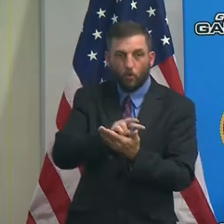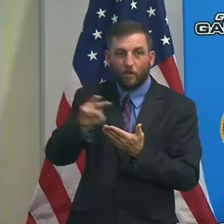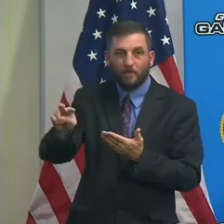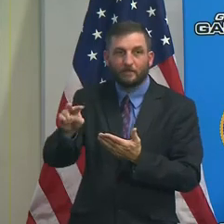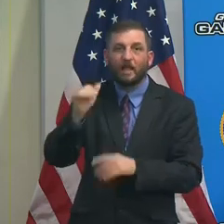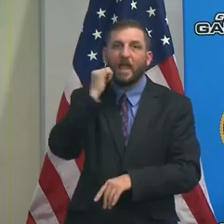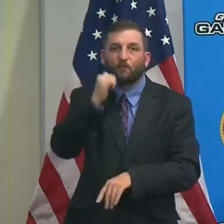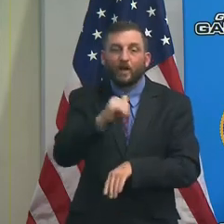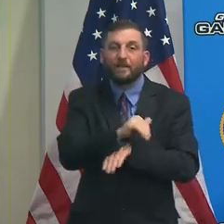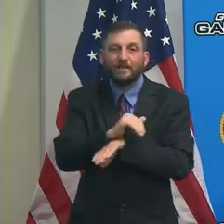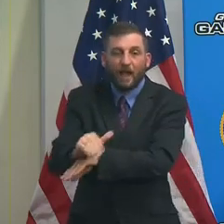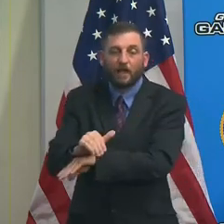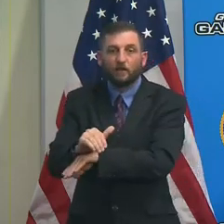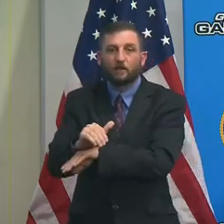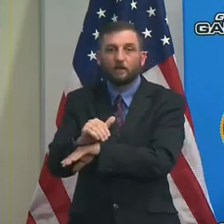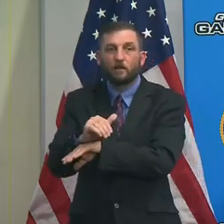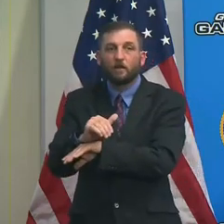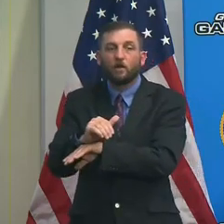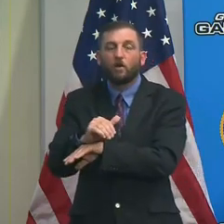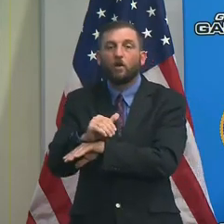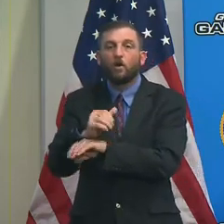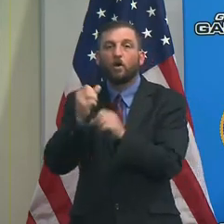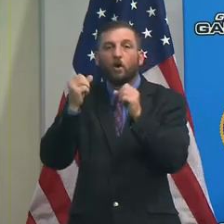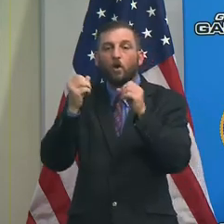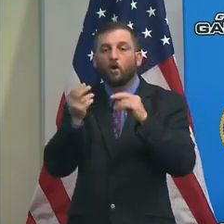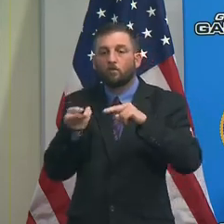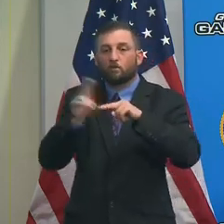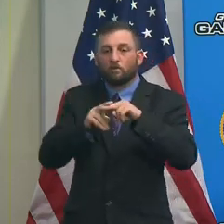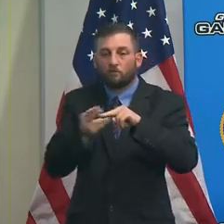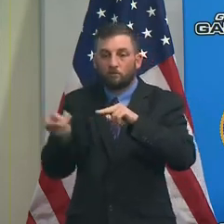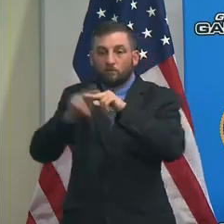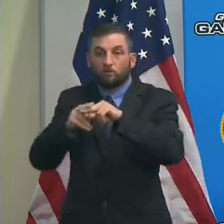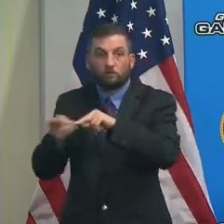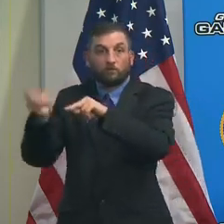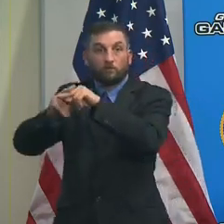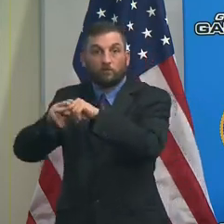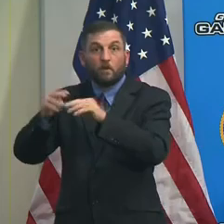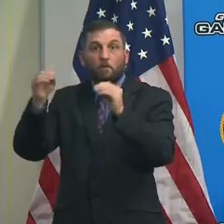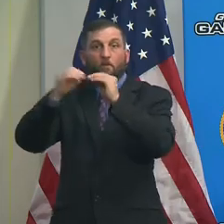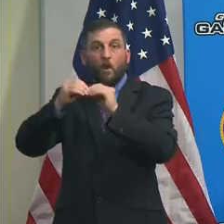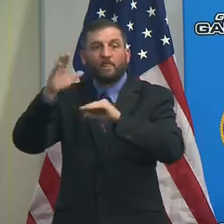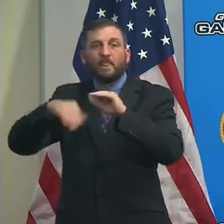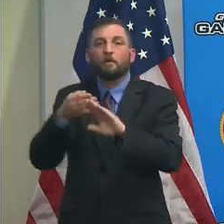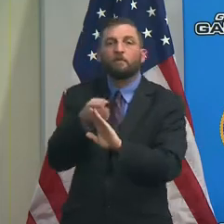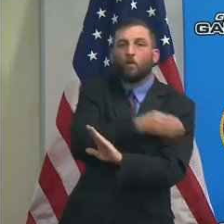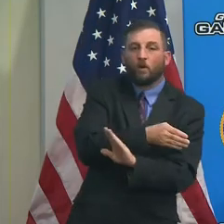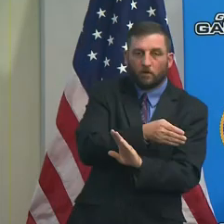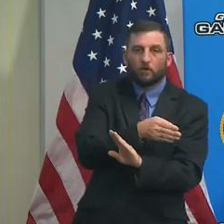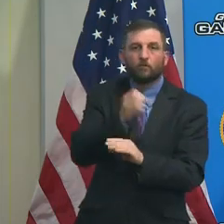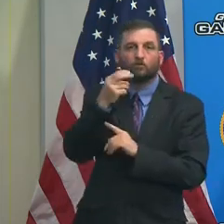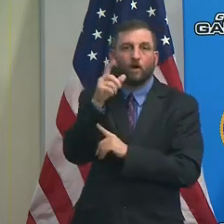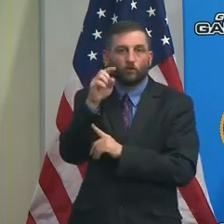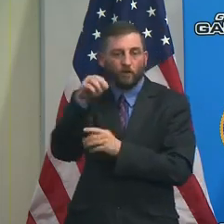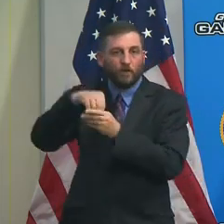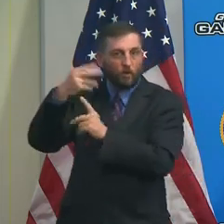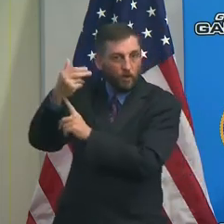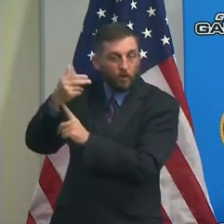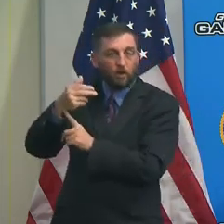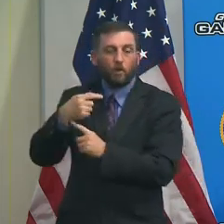every night we were sheltering more people than we had the night before. And so we really don't know until we see the amount of